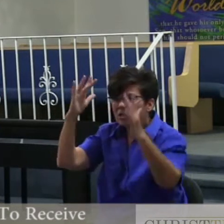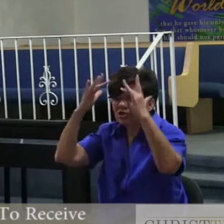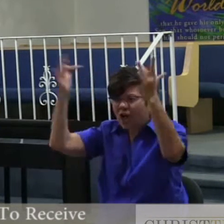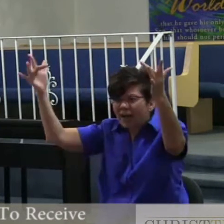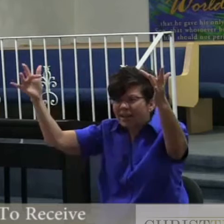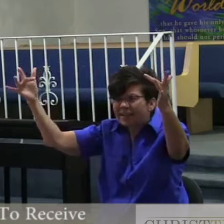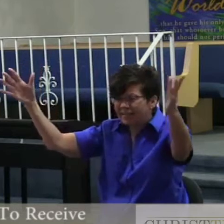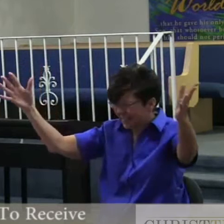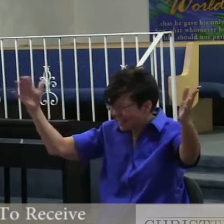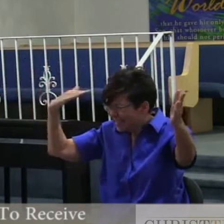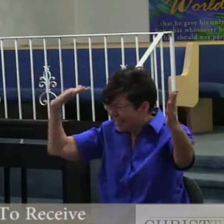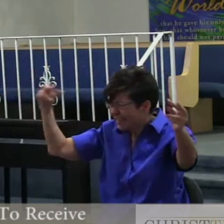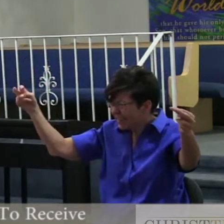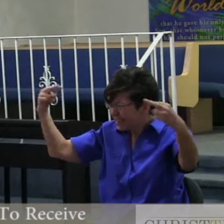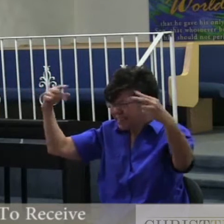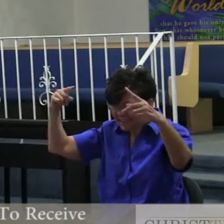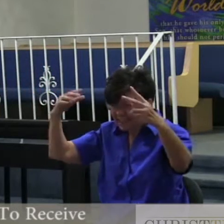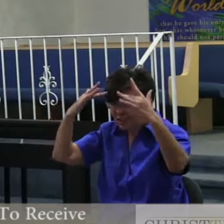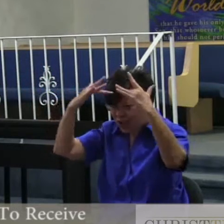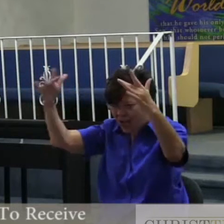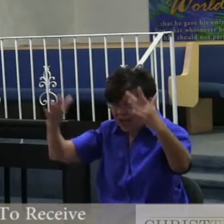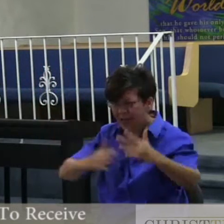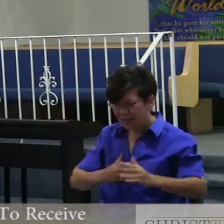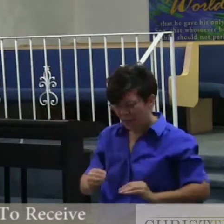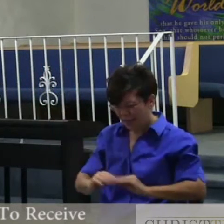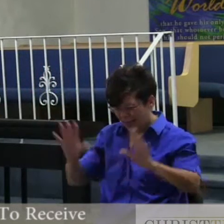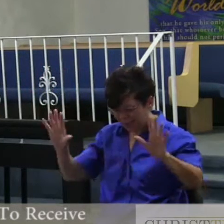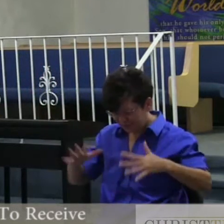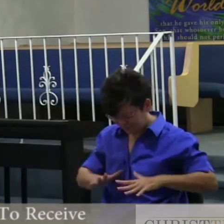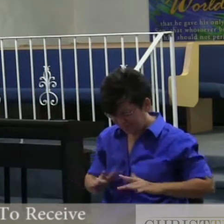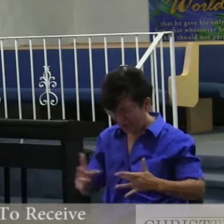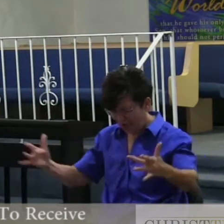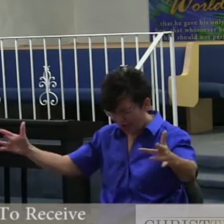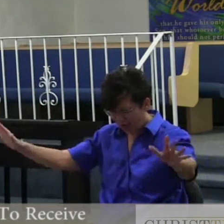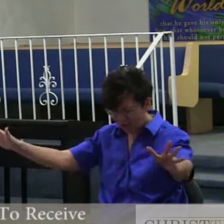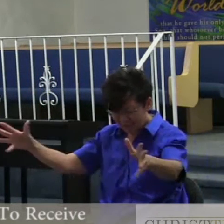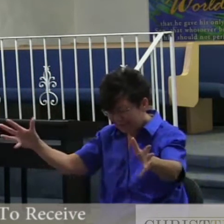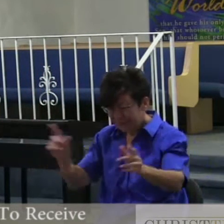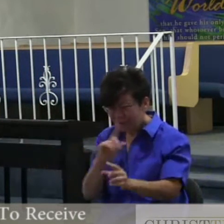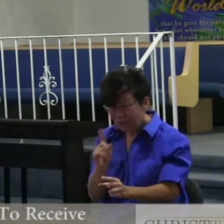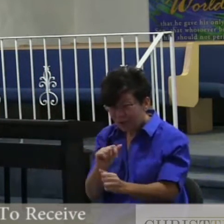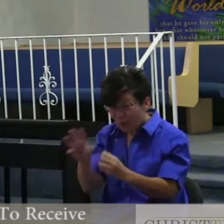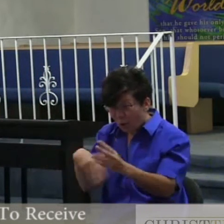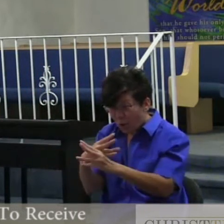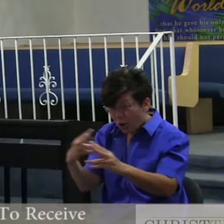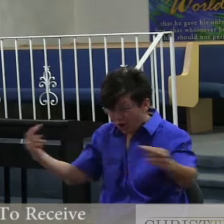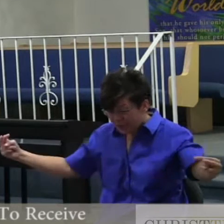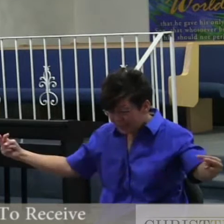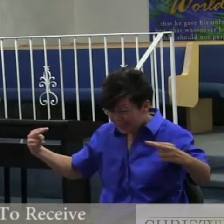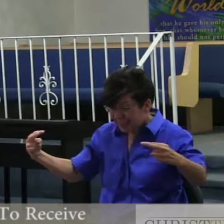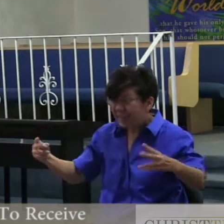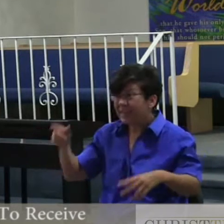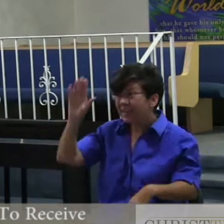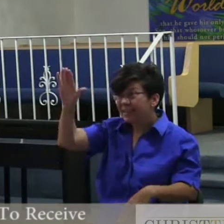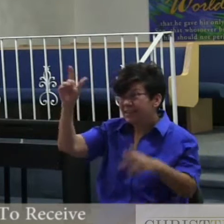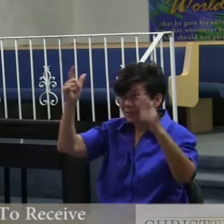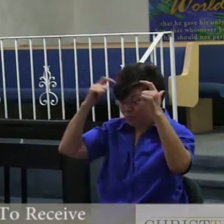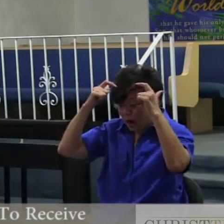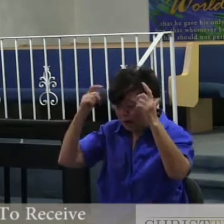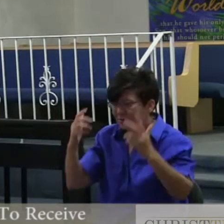go. Don't you want your light shining everywhere you go? Who wants to receive the crown of